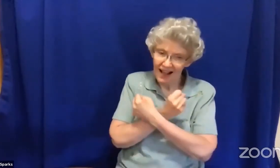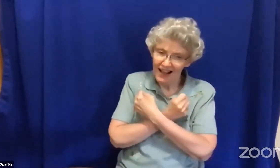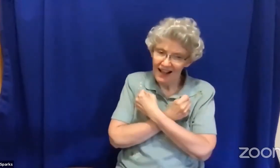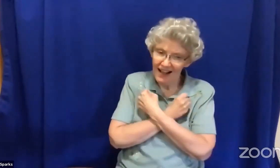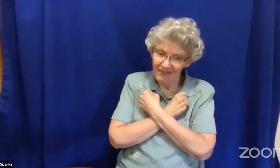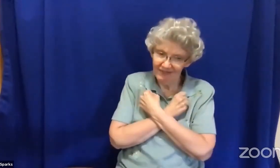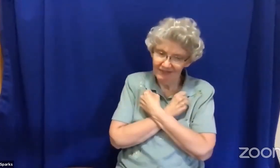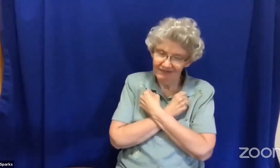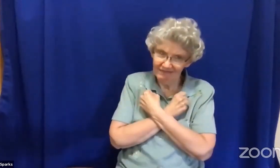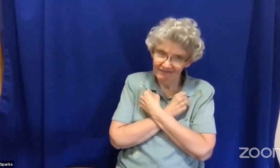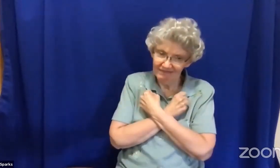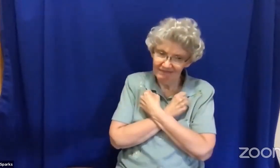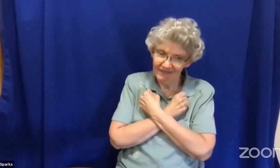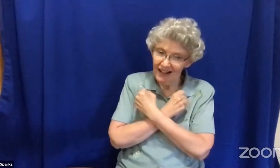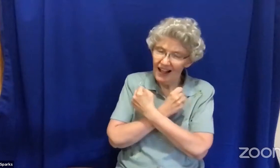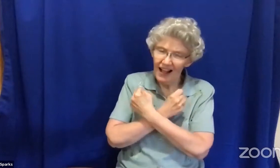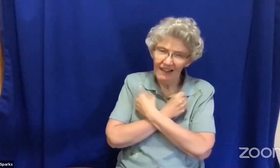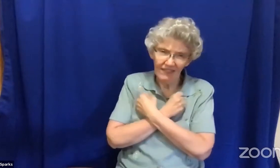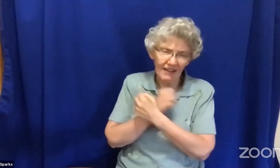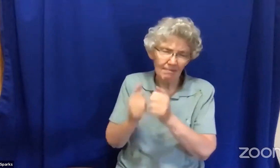and love.